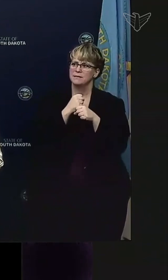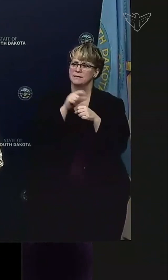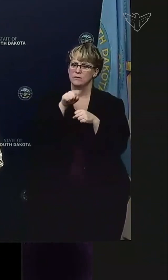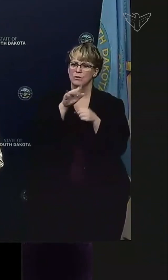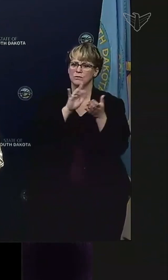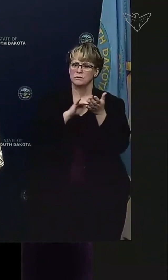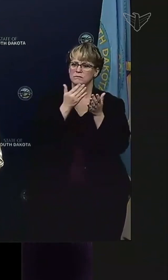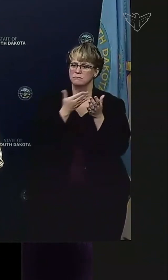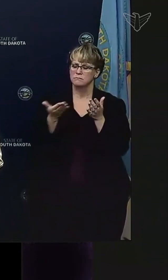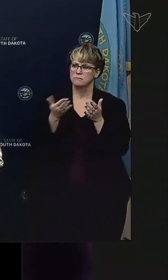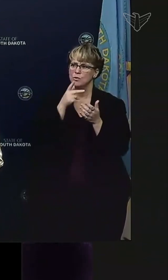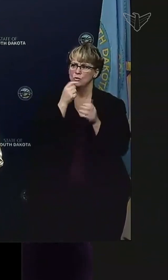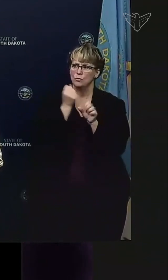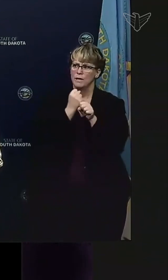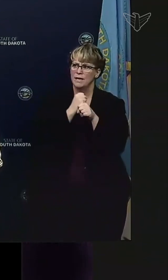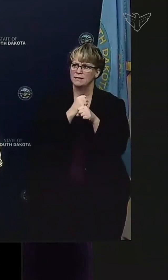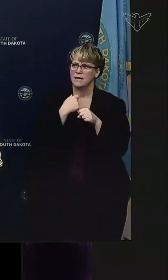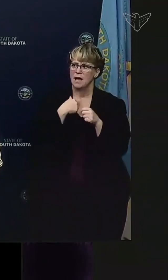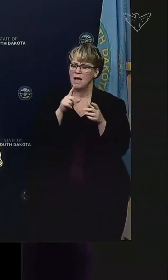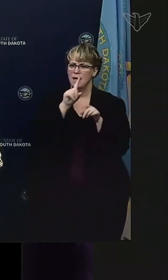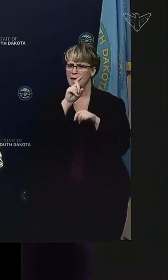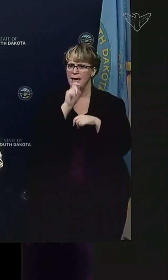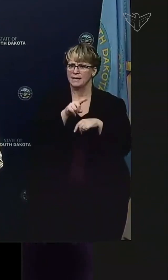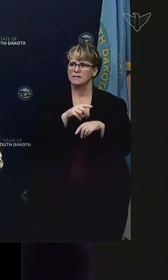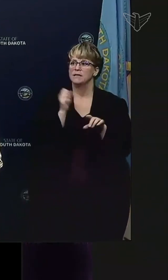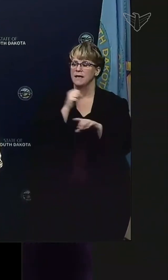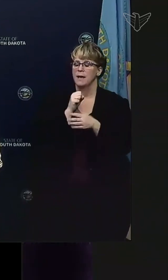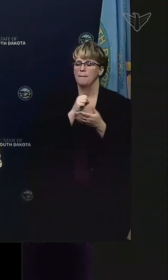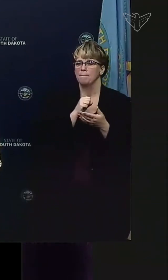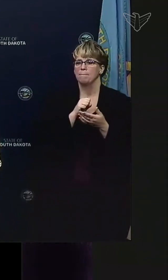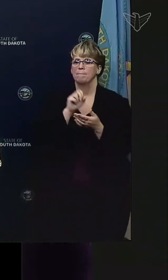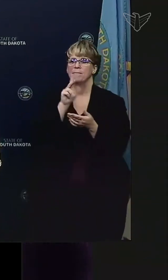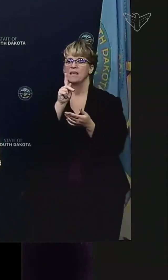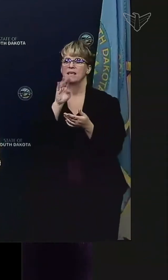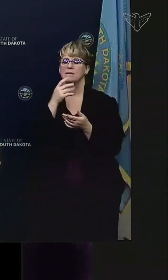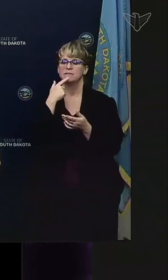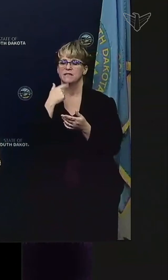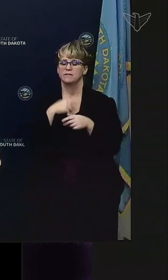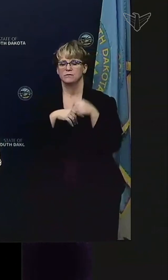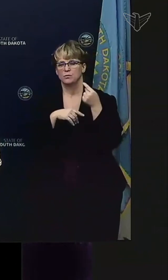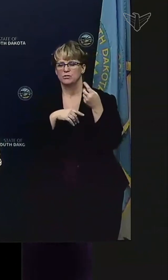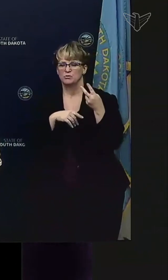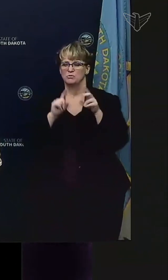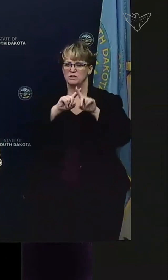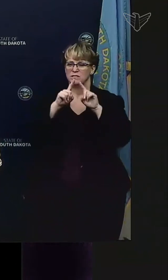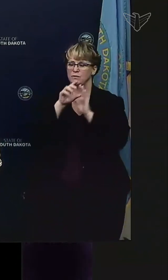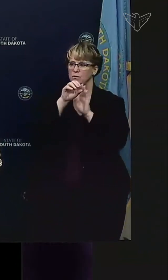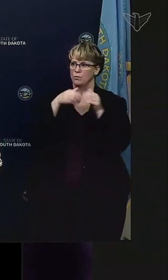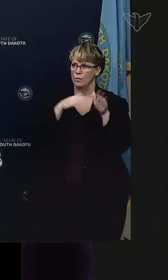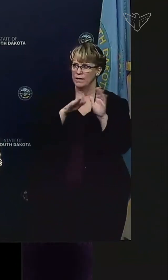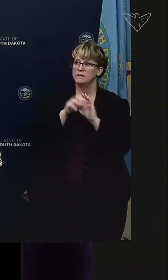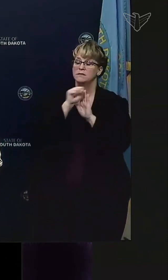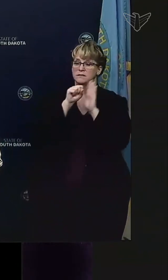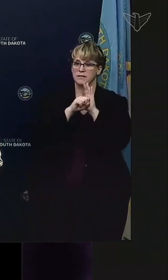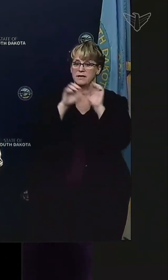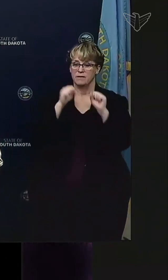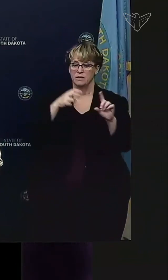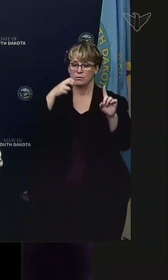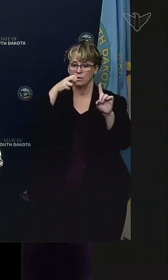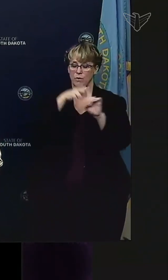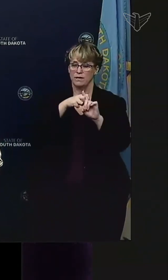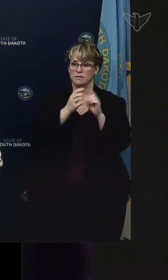Ask the company, and they Governor? Yep. So there's a couple of different ways. The state is able to